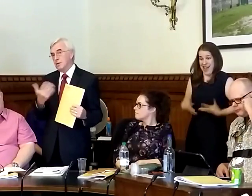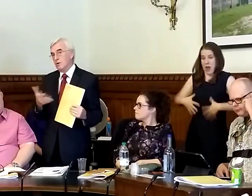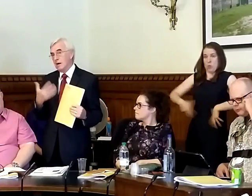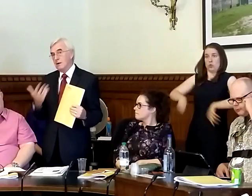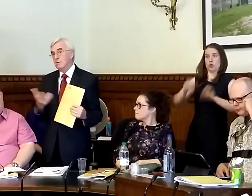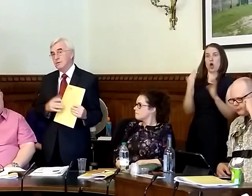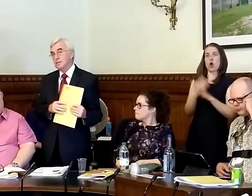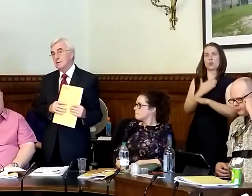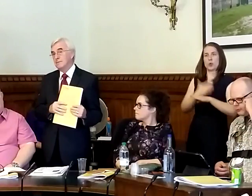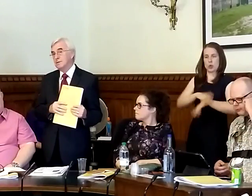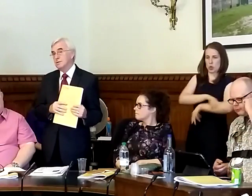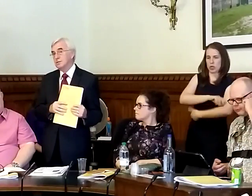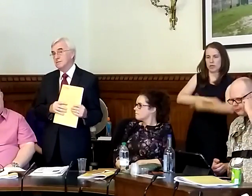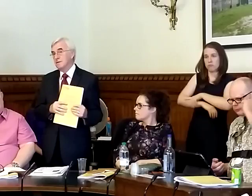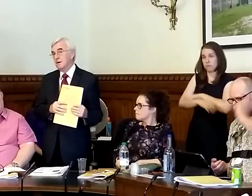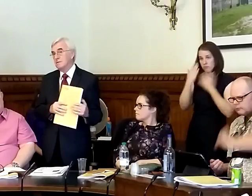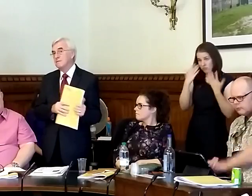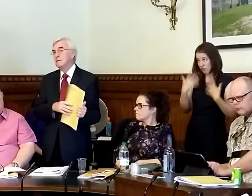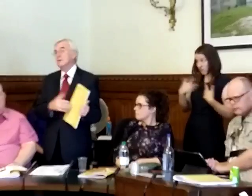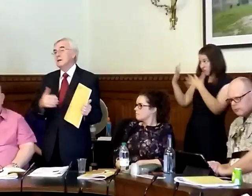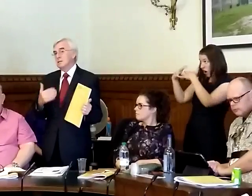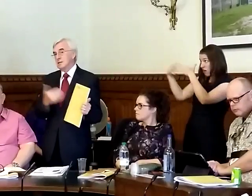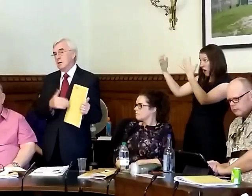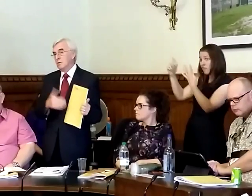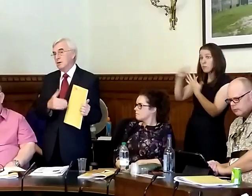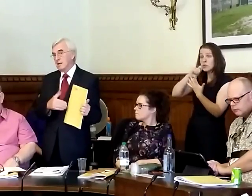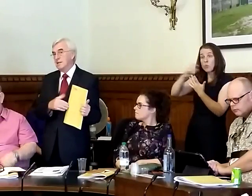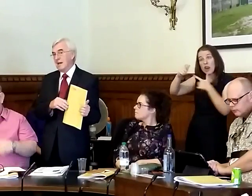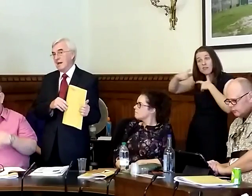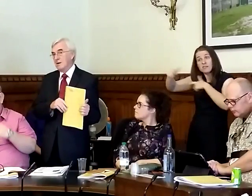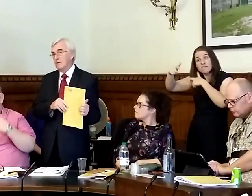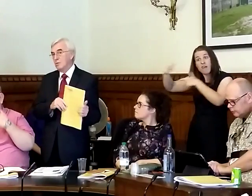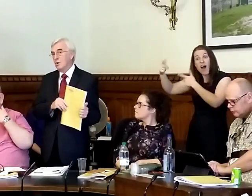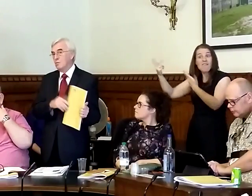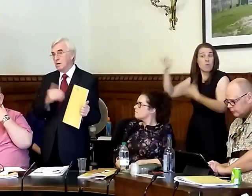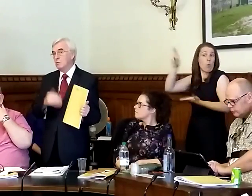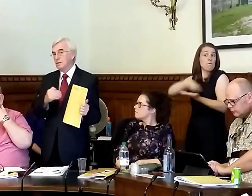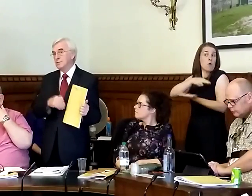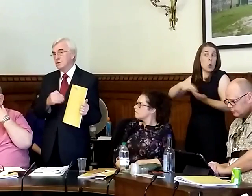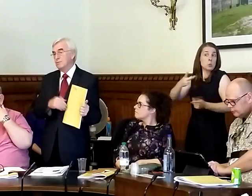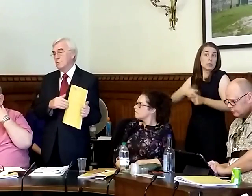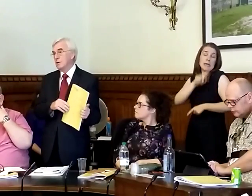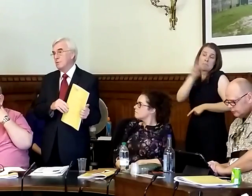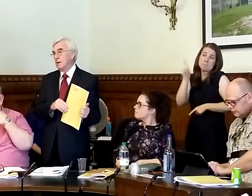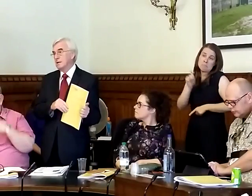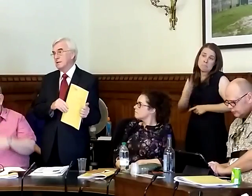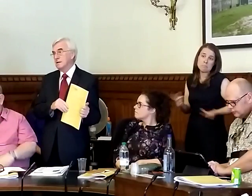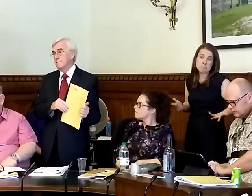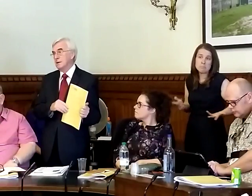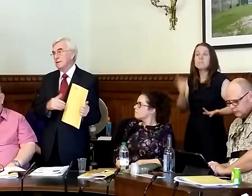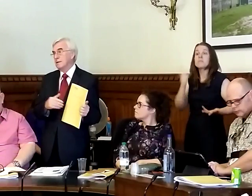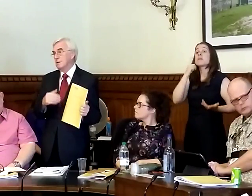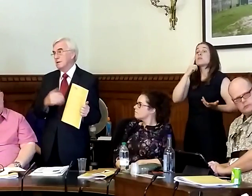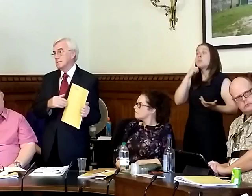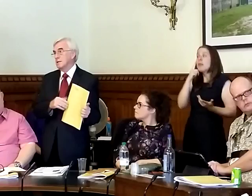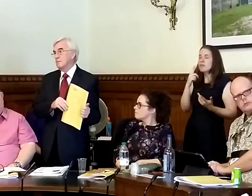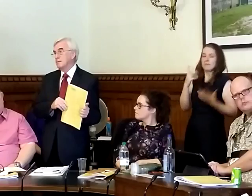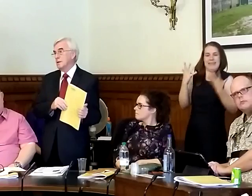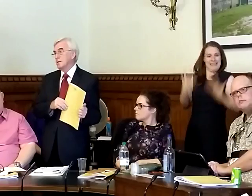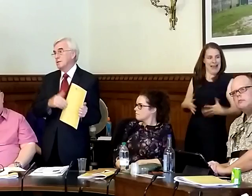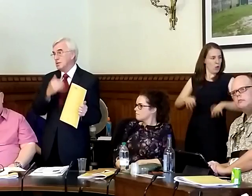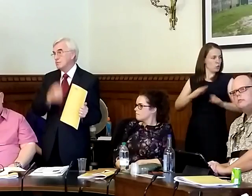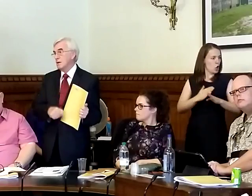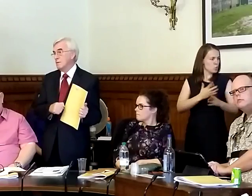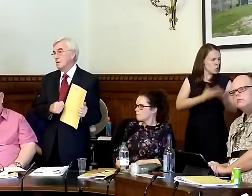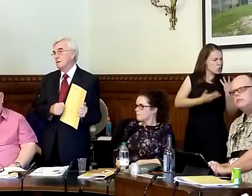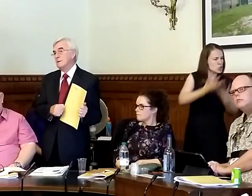because I don't know how long this government is going to survive, start working now on what we want to do when we go back into government and as a